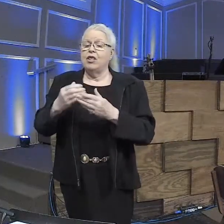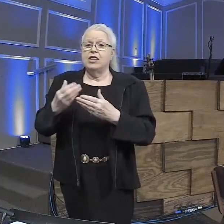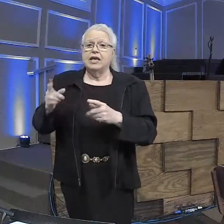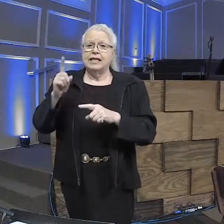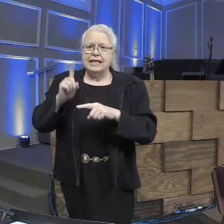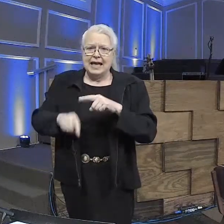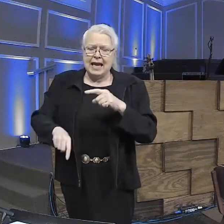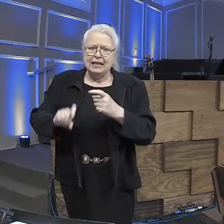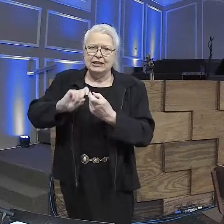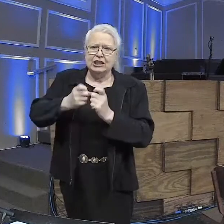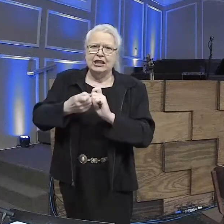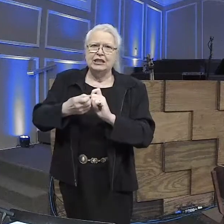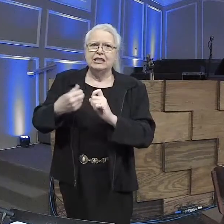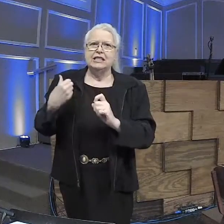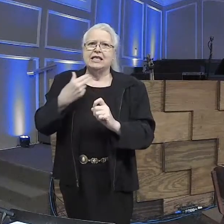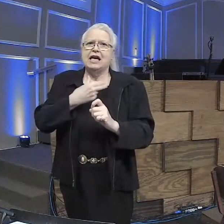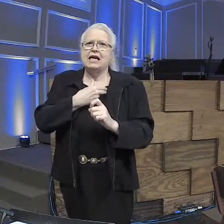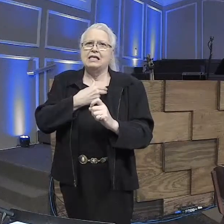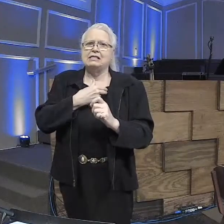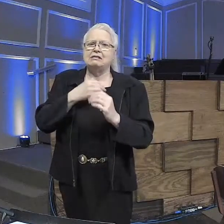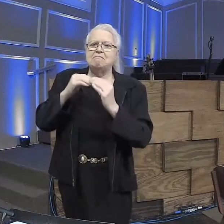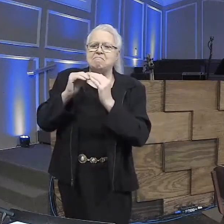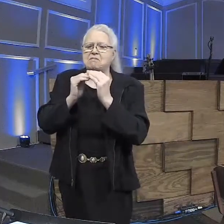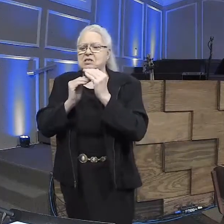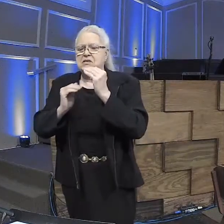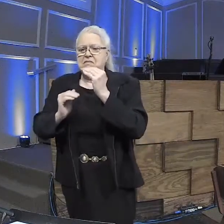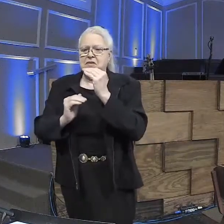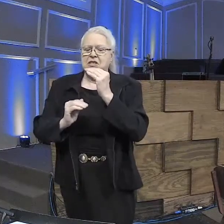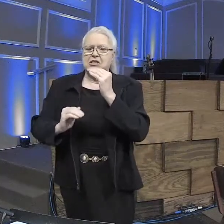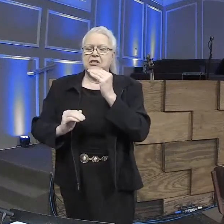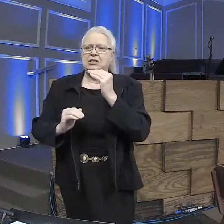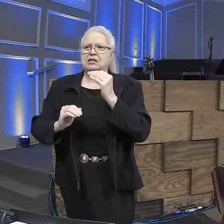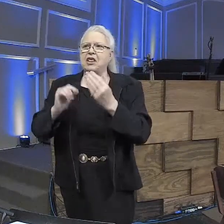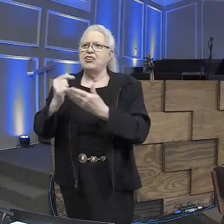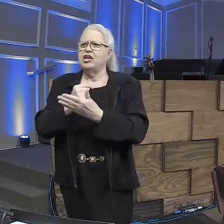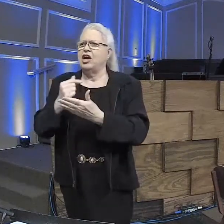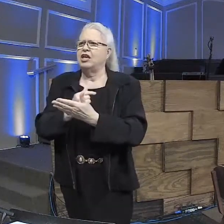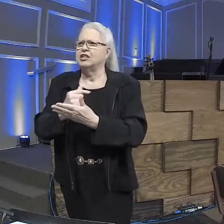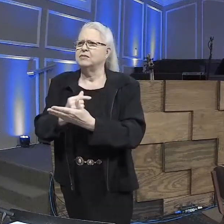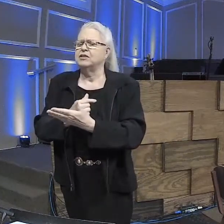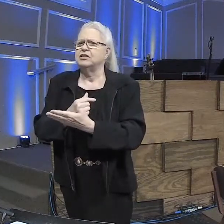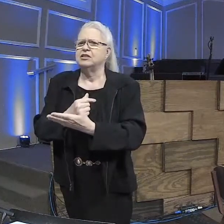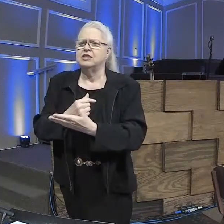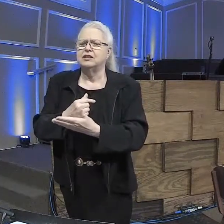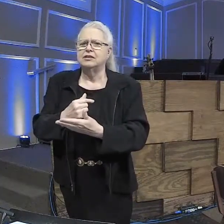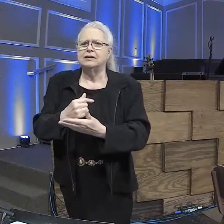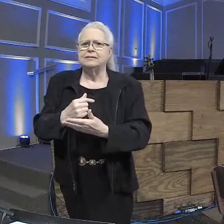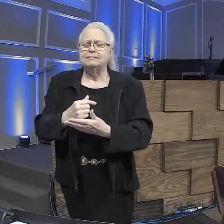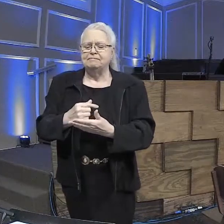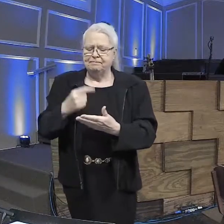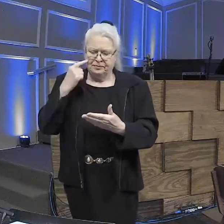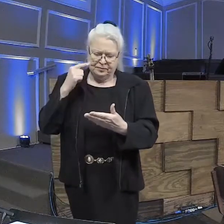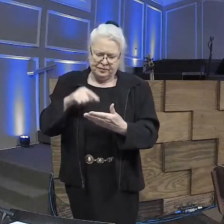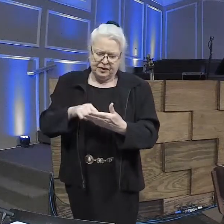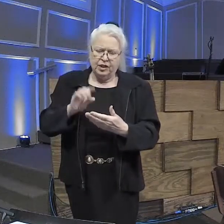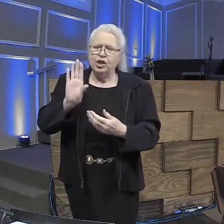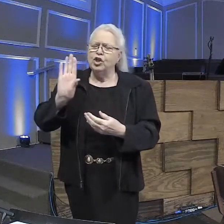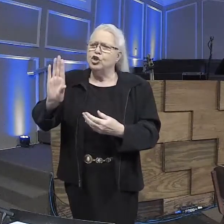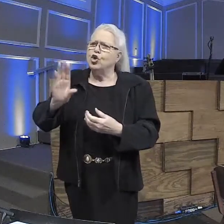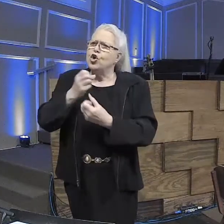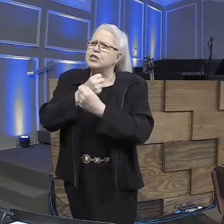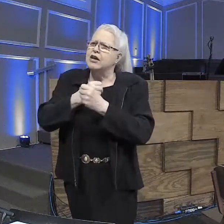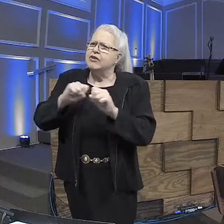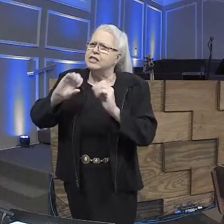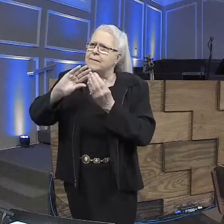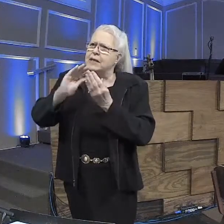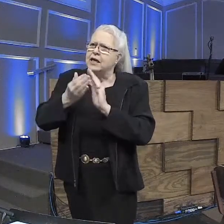the gospel, the message of God's grace, which is able to save to the uttermost. Notice in the text, your salvation becomes real